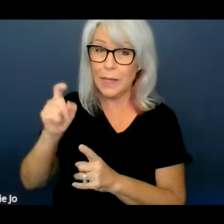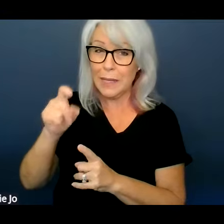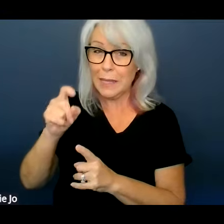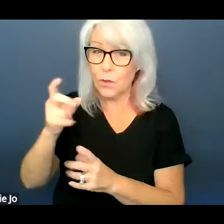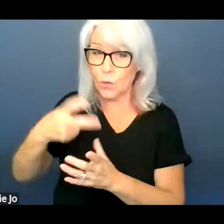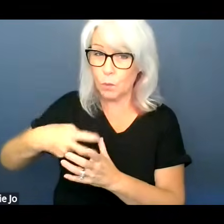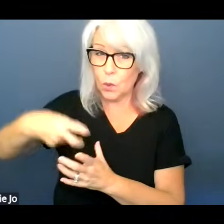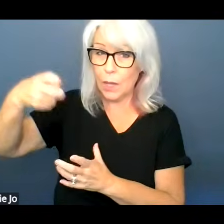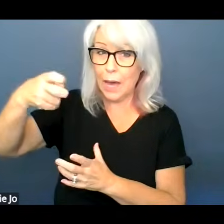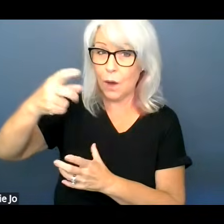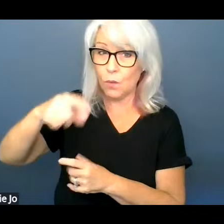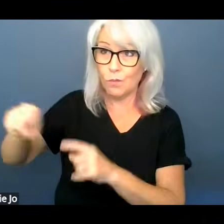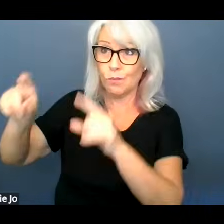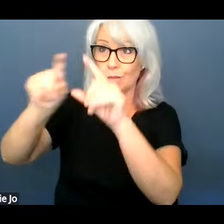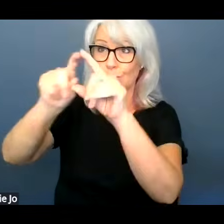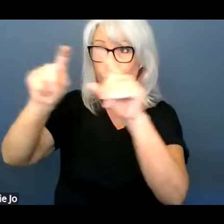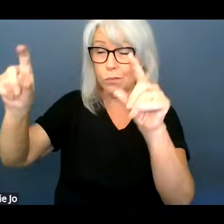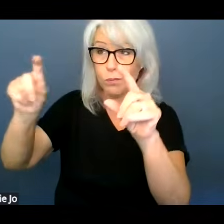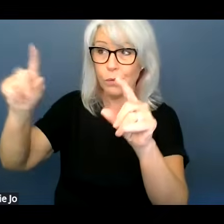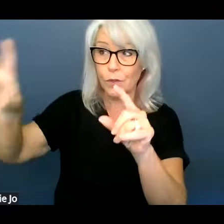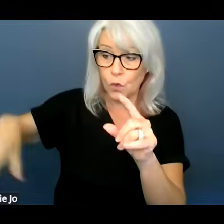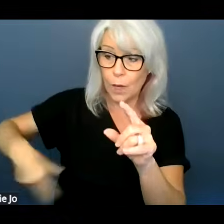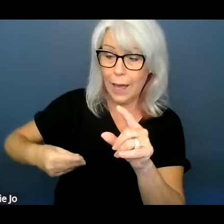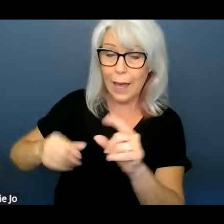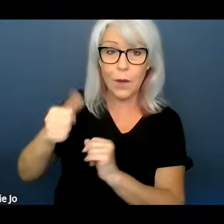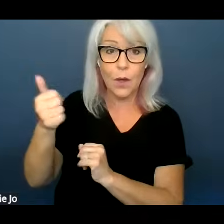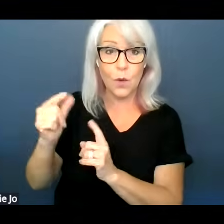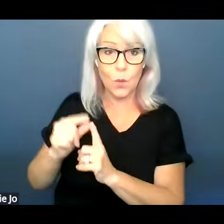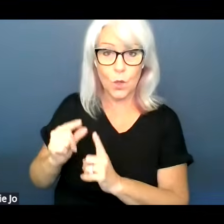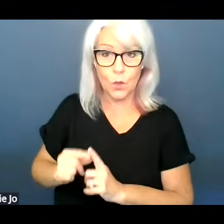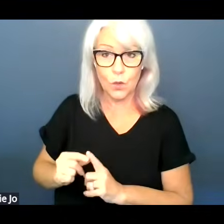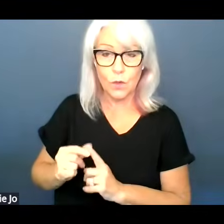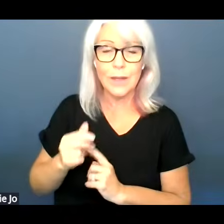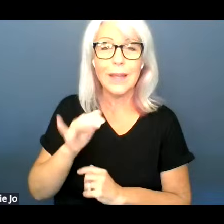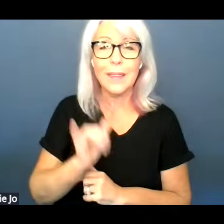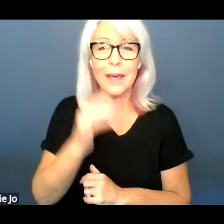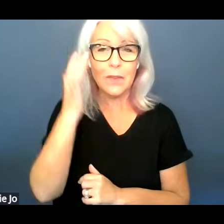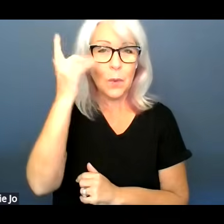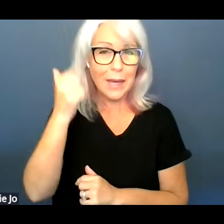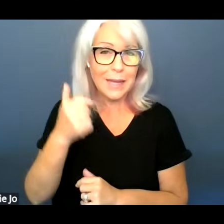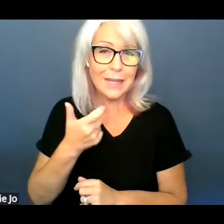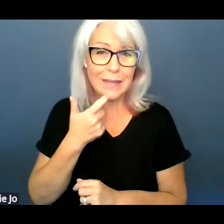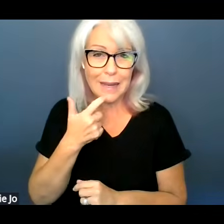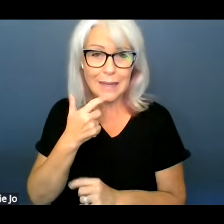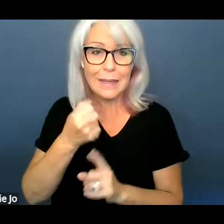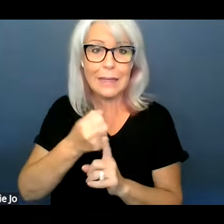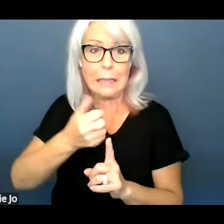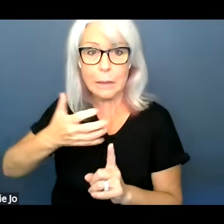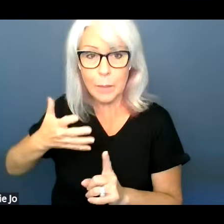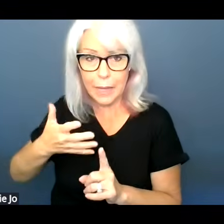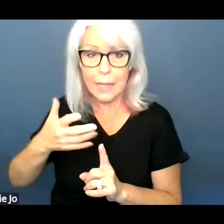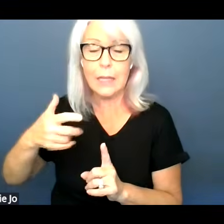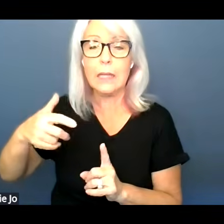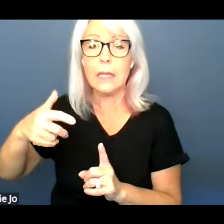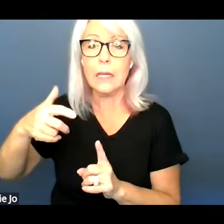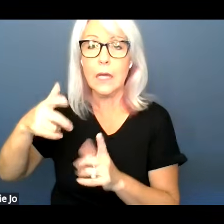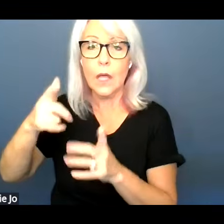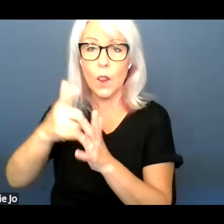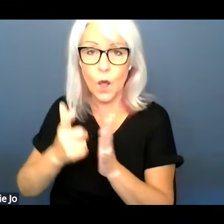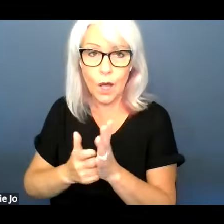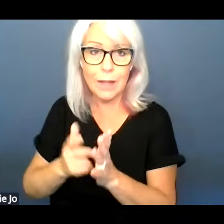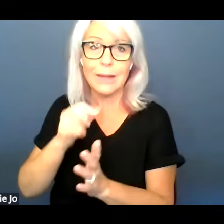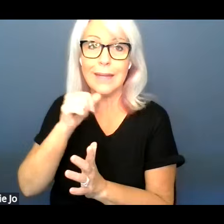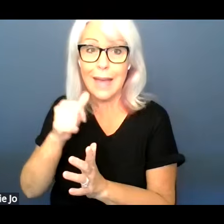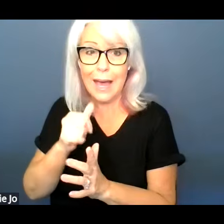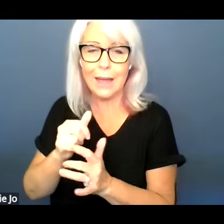So that's why it says expand laws instead of expand campaign finance laws. And I moved the